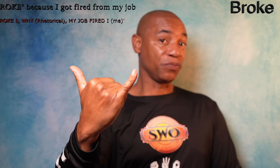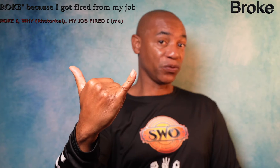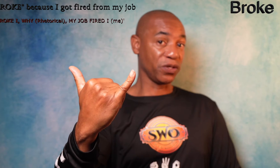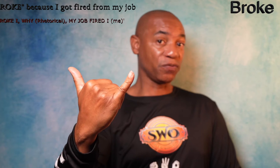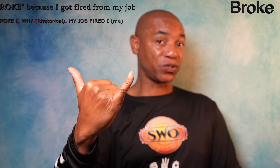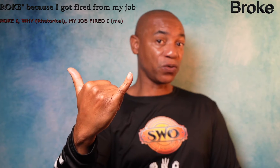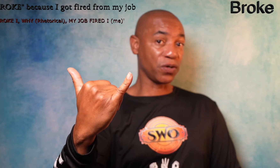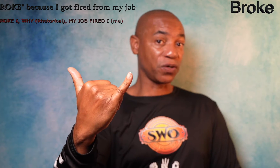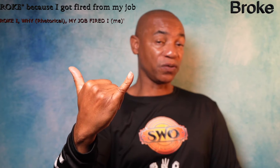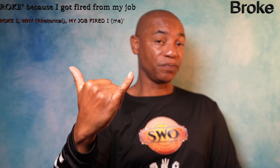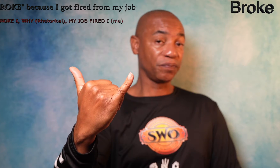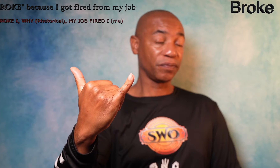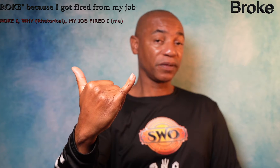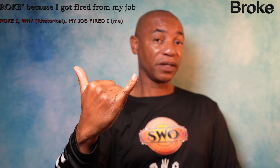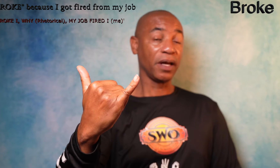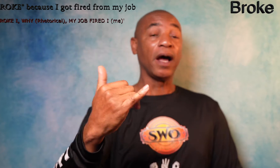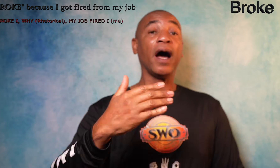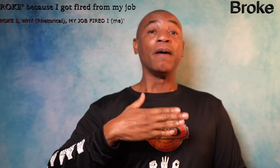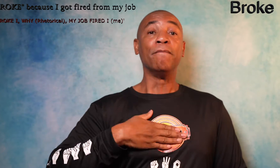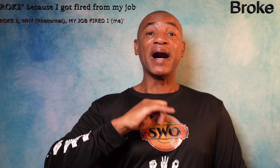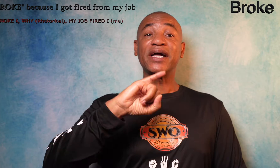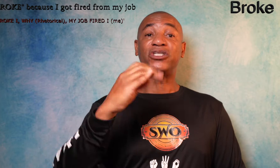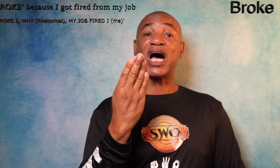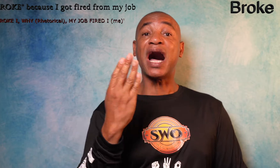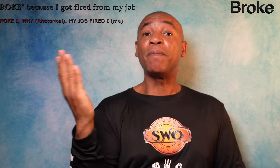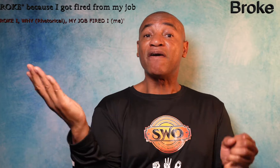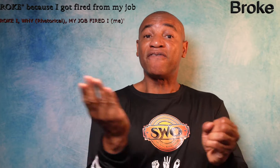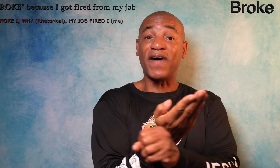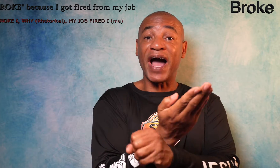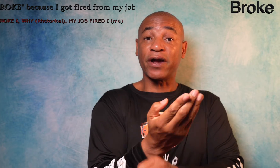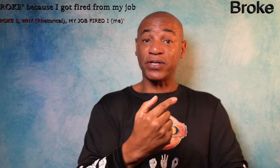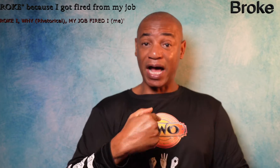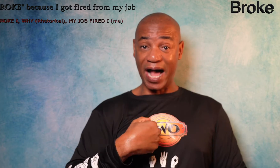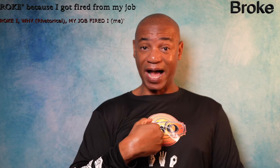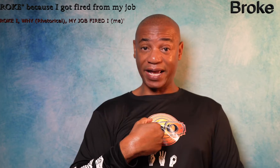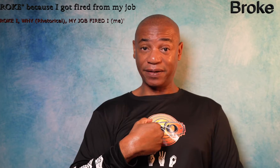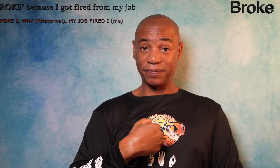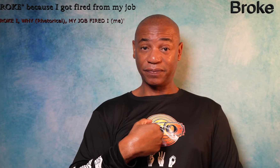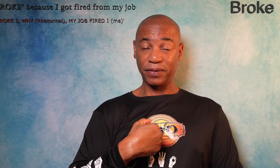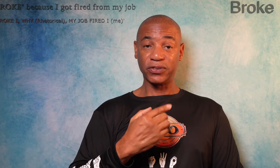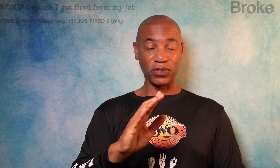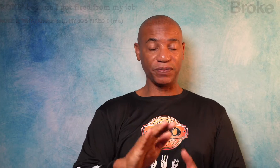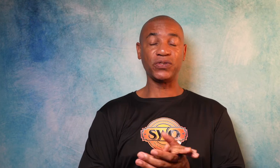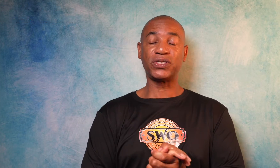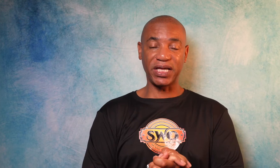throwing in a rhetorical. My job fired I. So let me do this again.